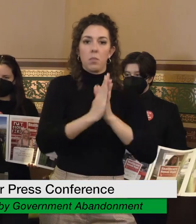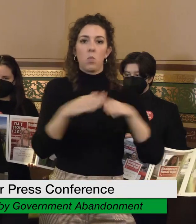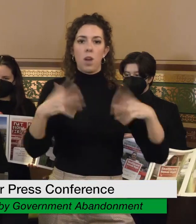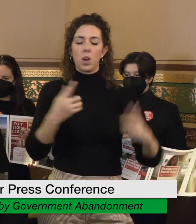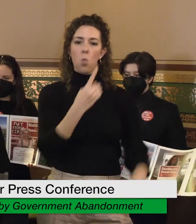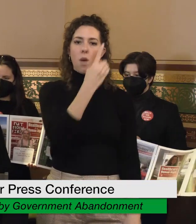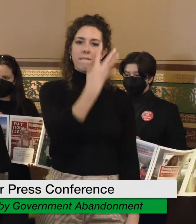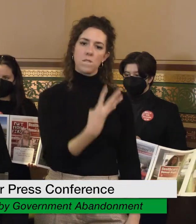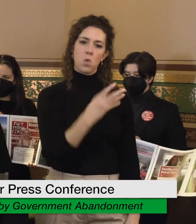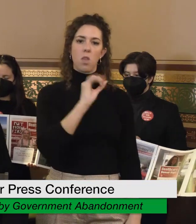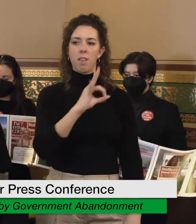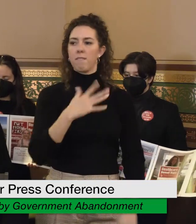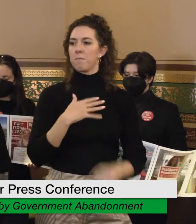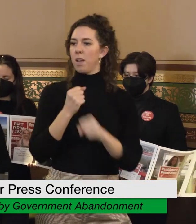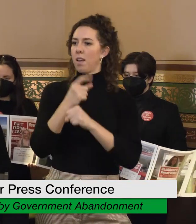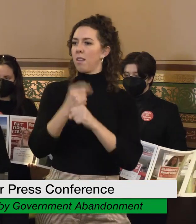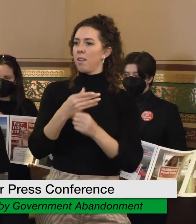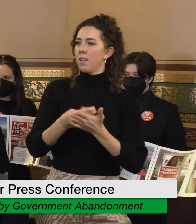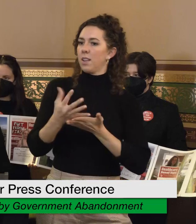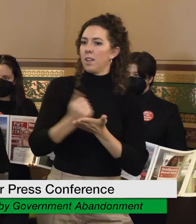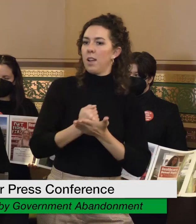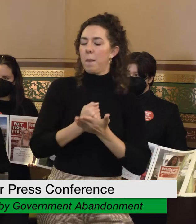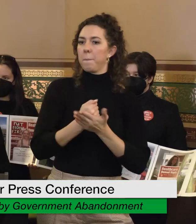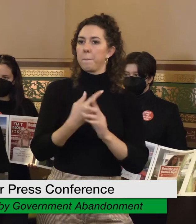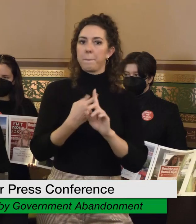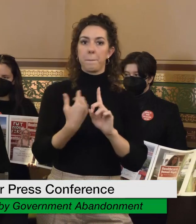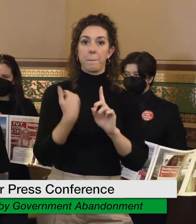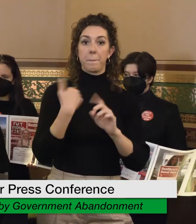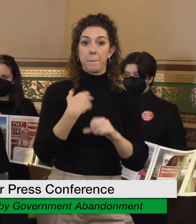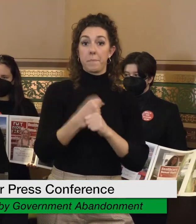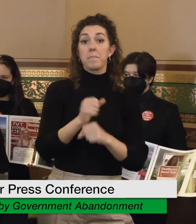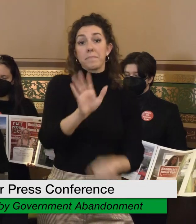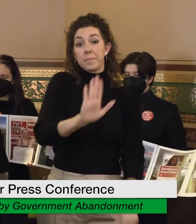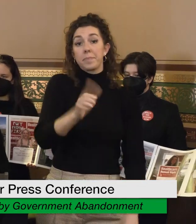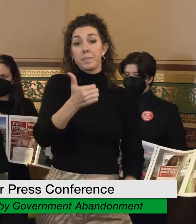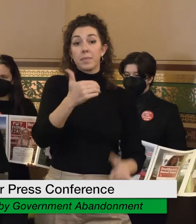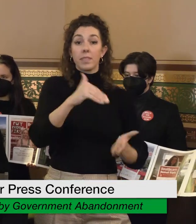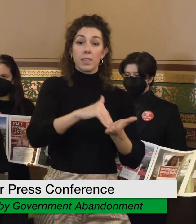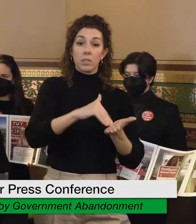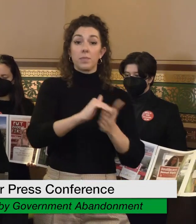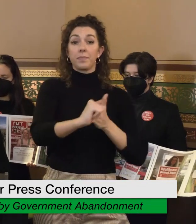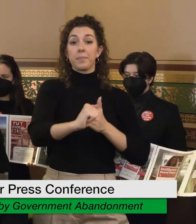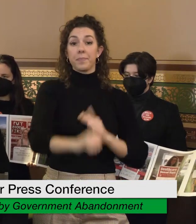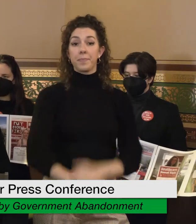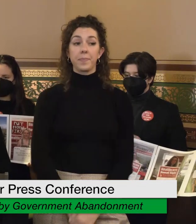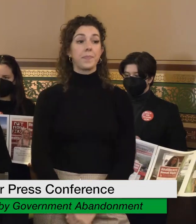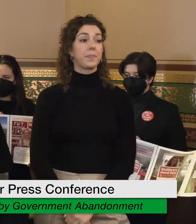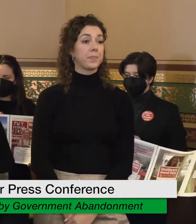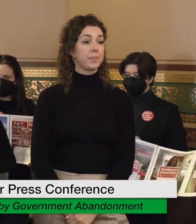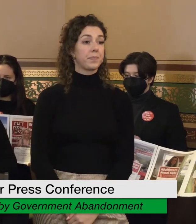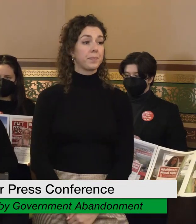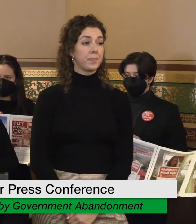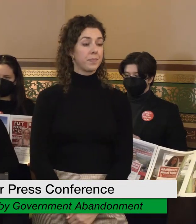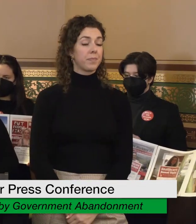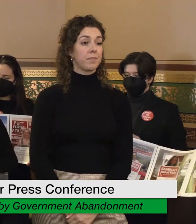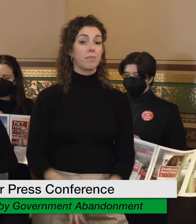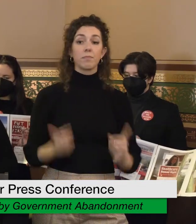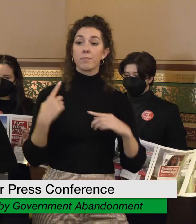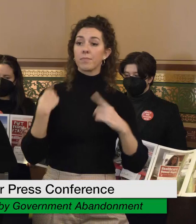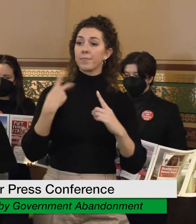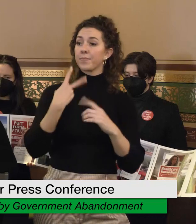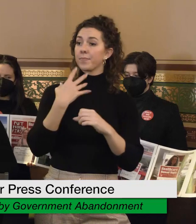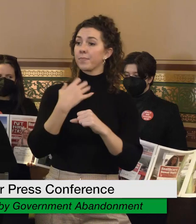my annual income from last year, about $10,000. Over the last